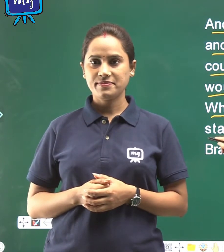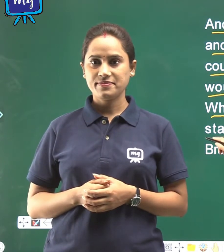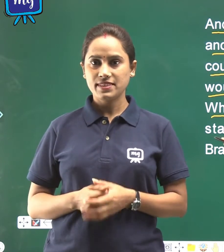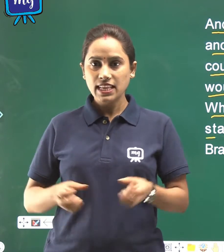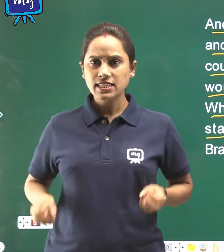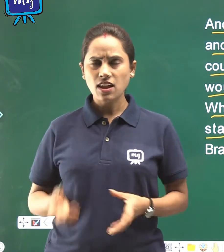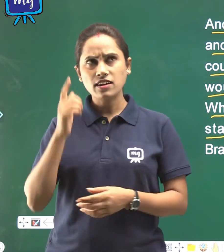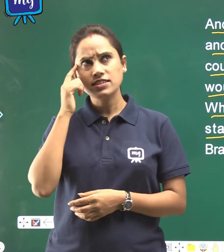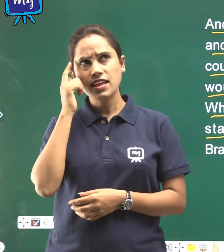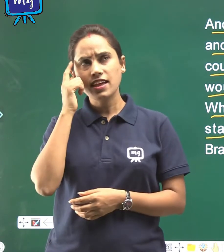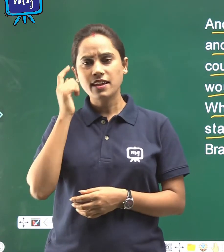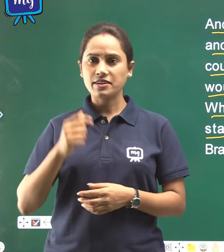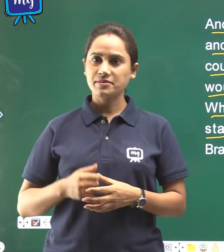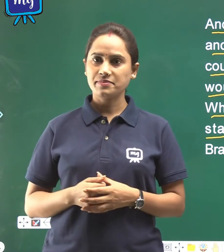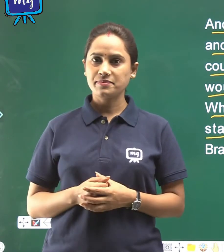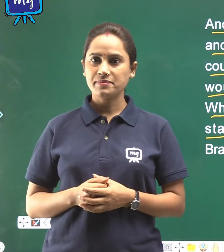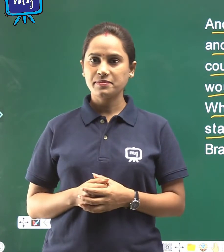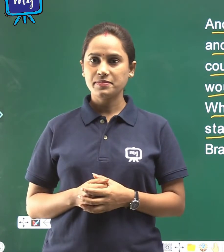starts thinking